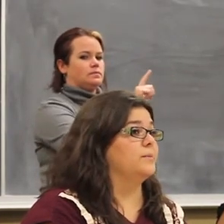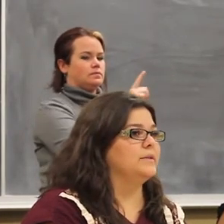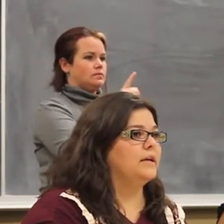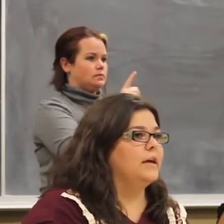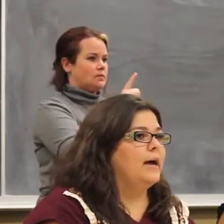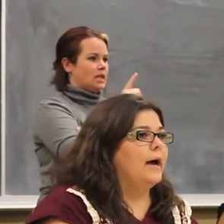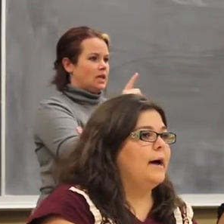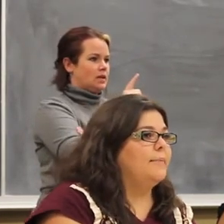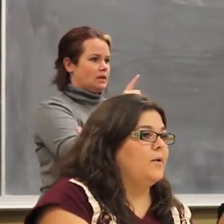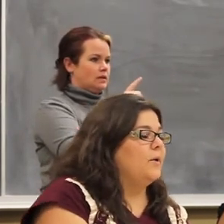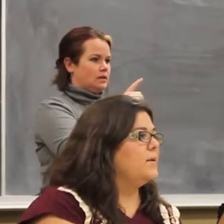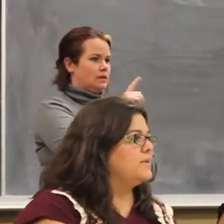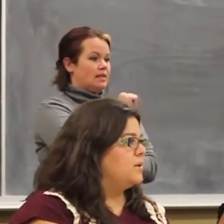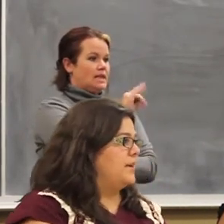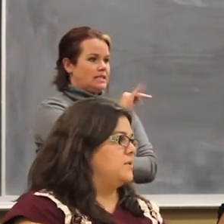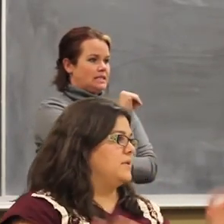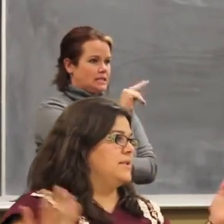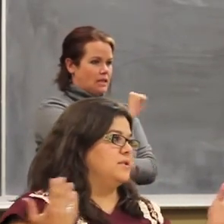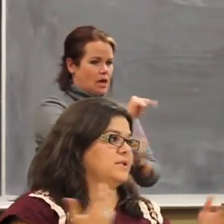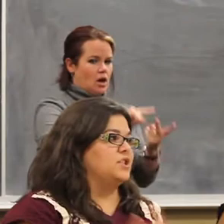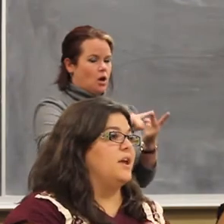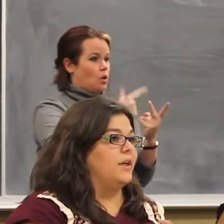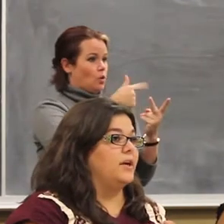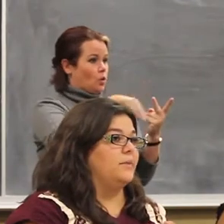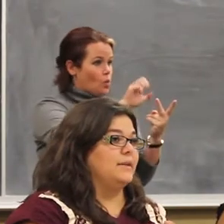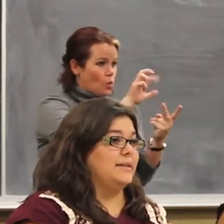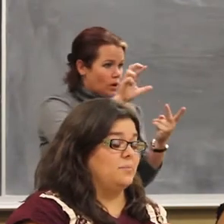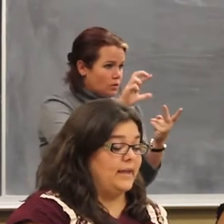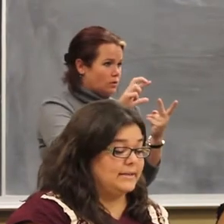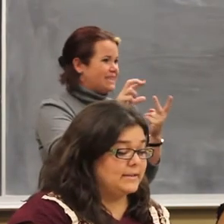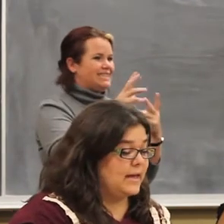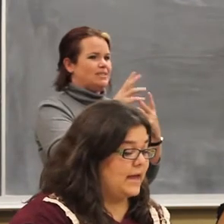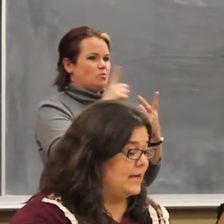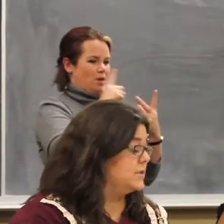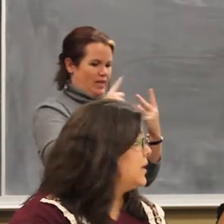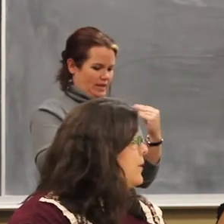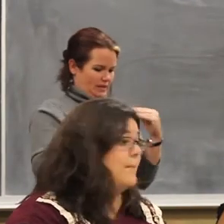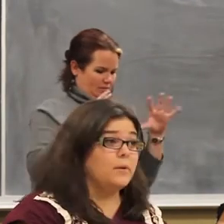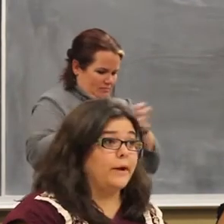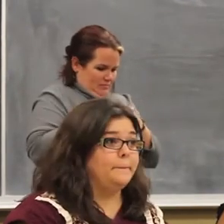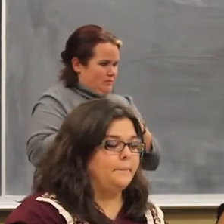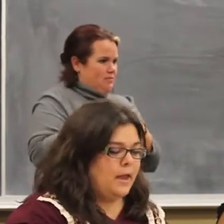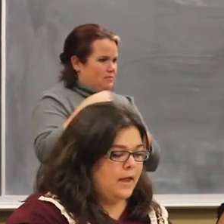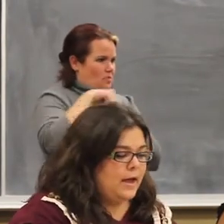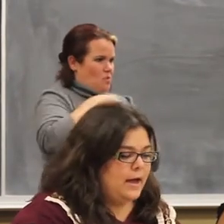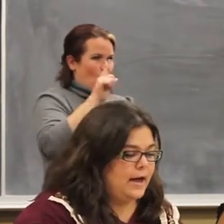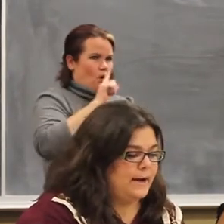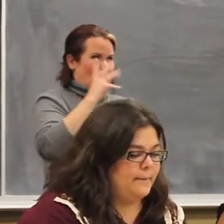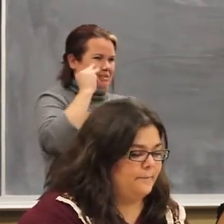female-centered groups. There really was no place where this intersectionality could really take place, and so we made one.